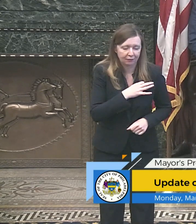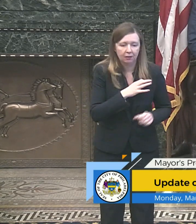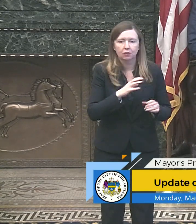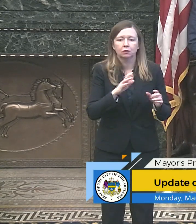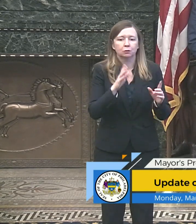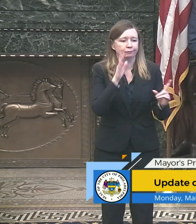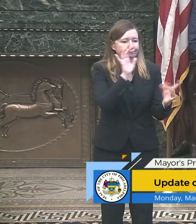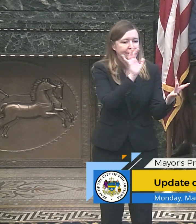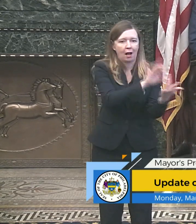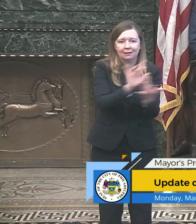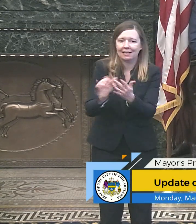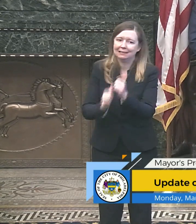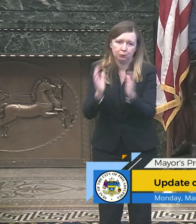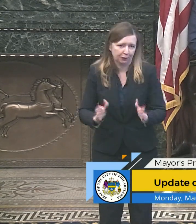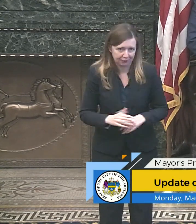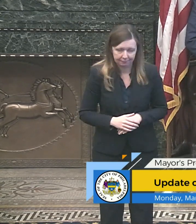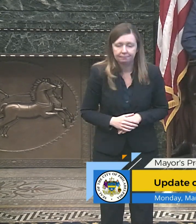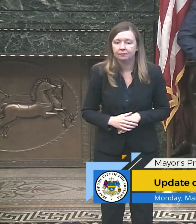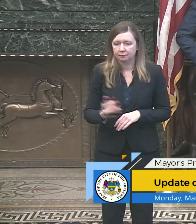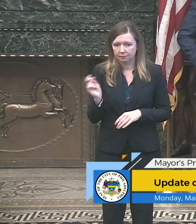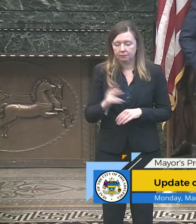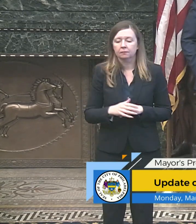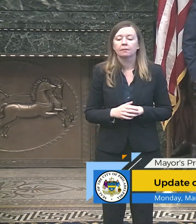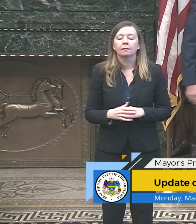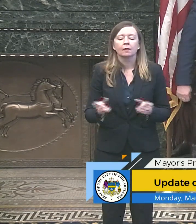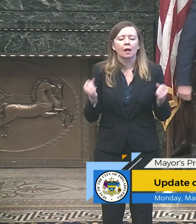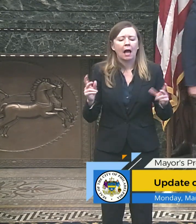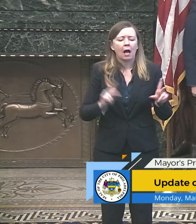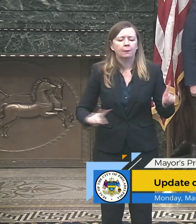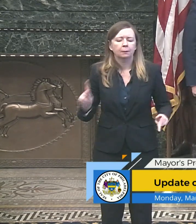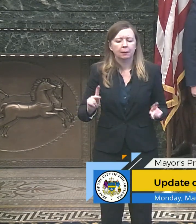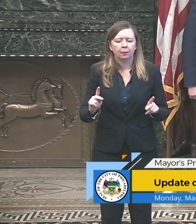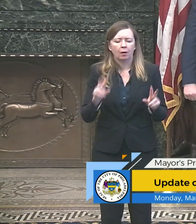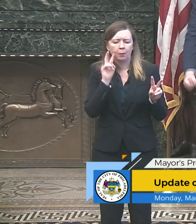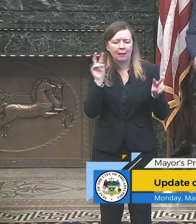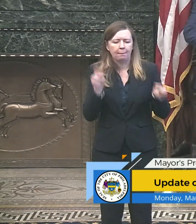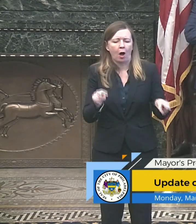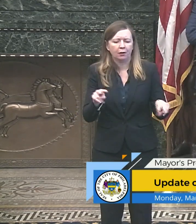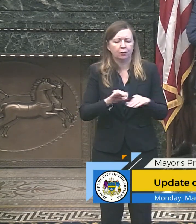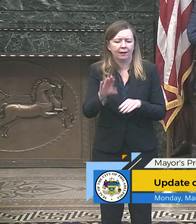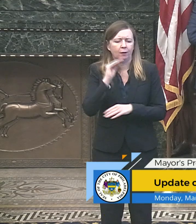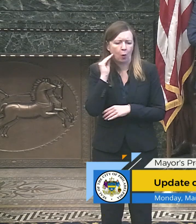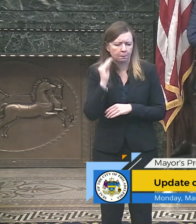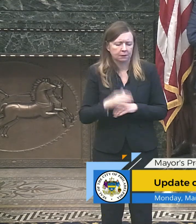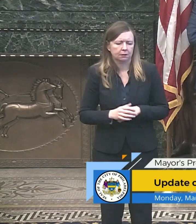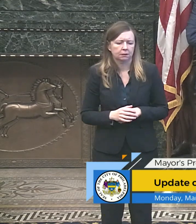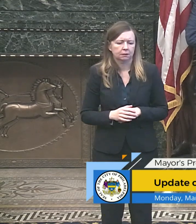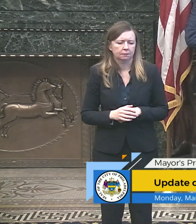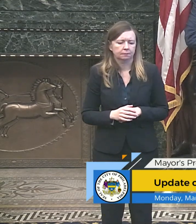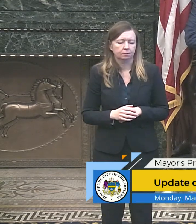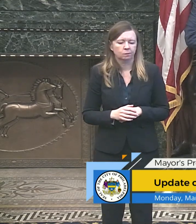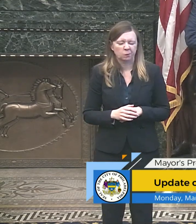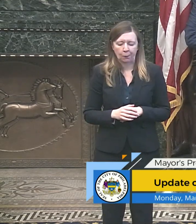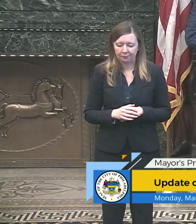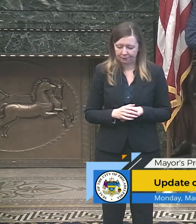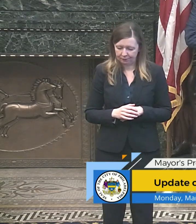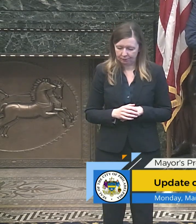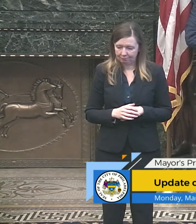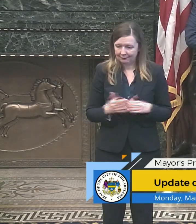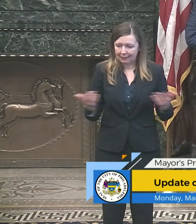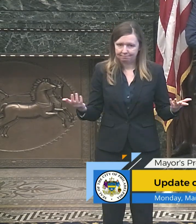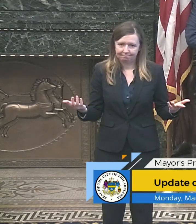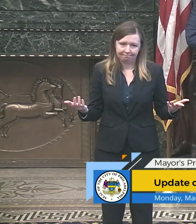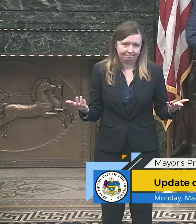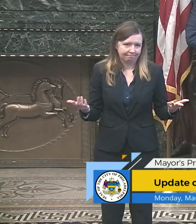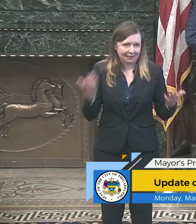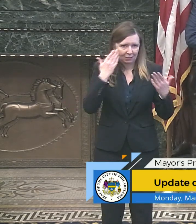speak to each individual contact. Okay. And how many people are being monitored in their homes? So. I don't have